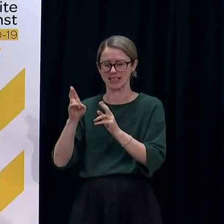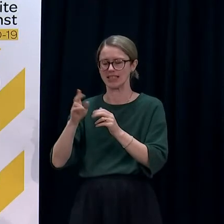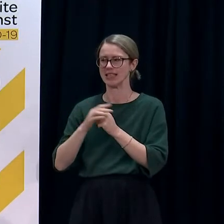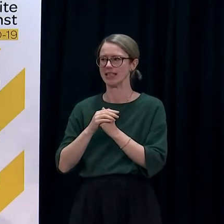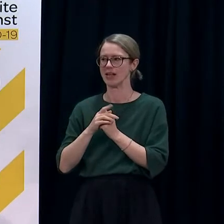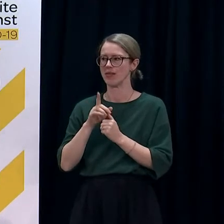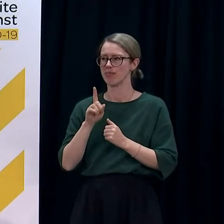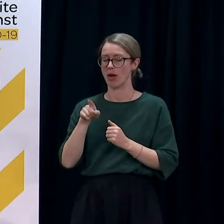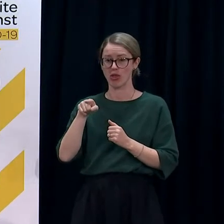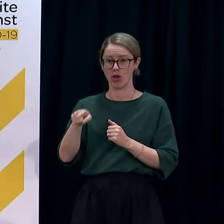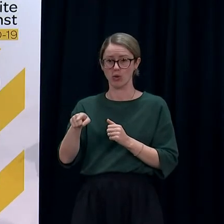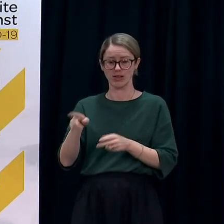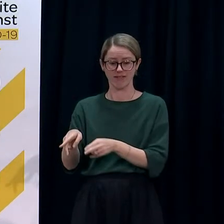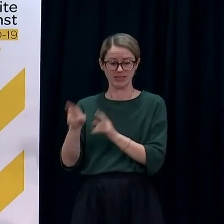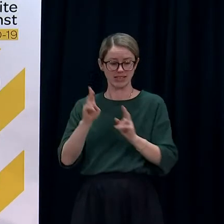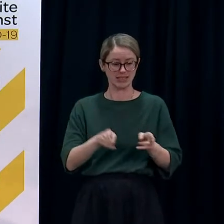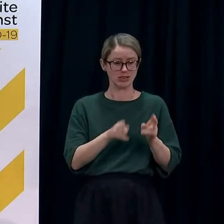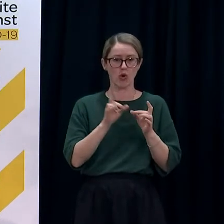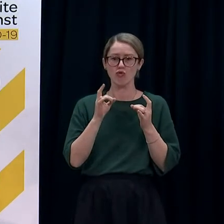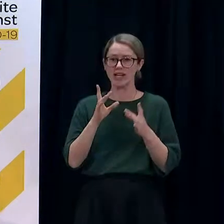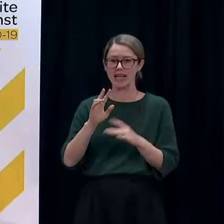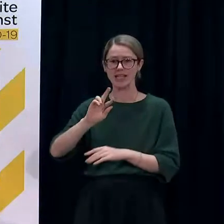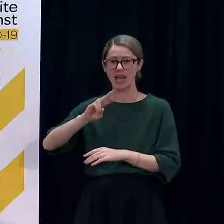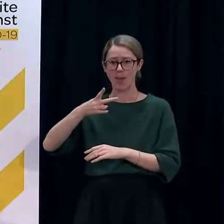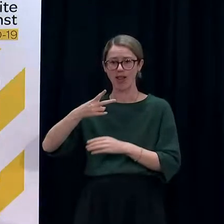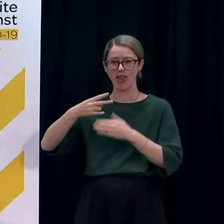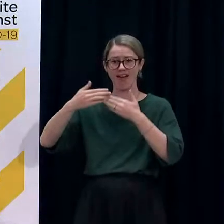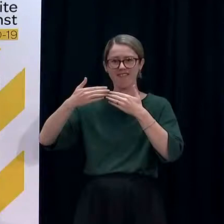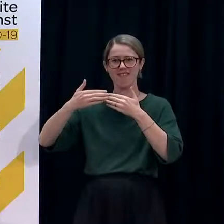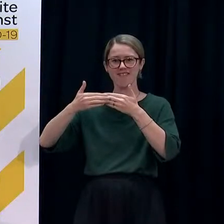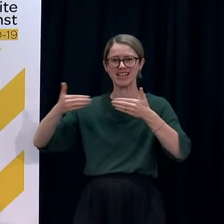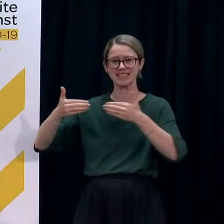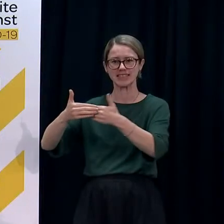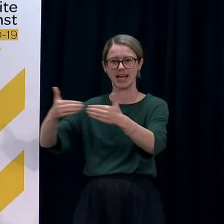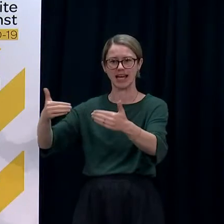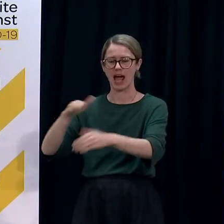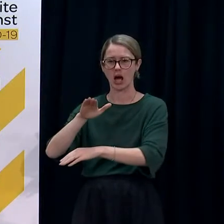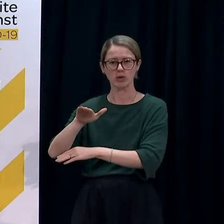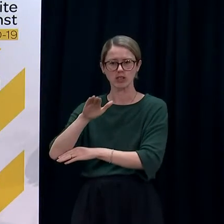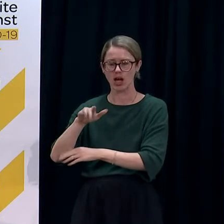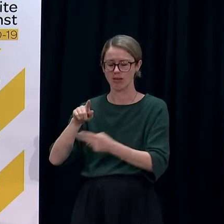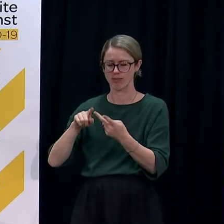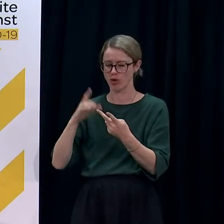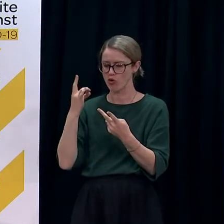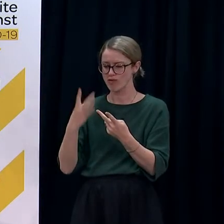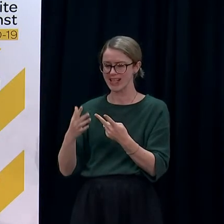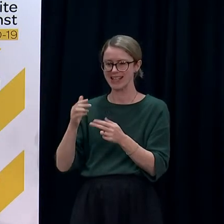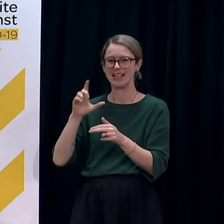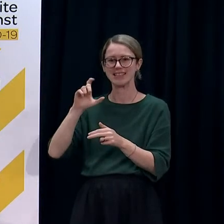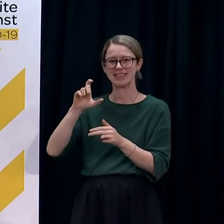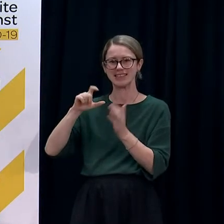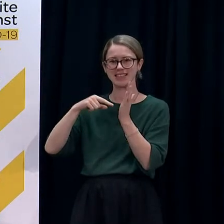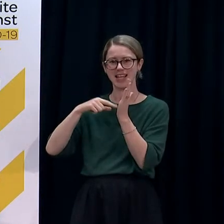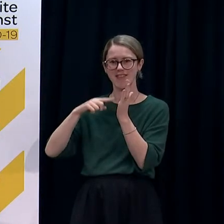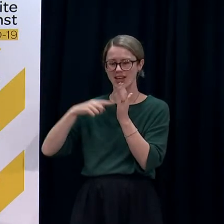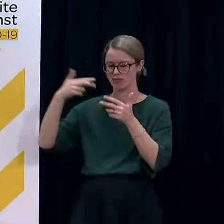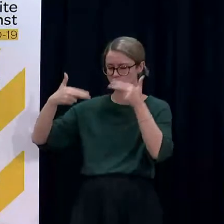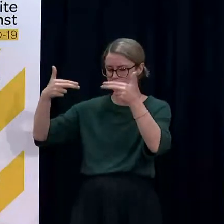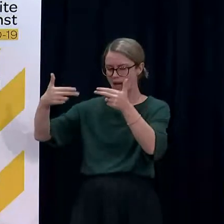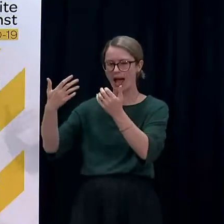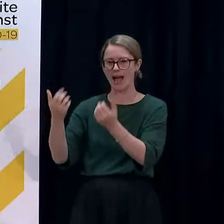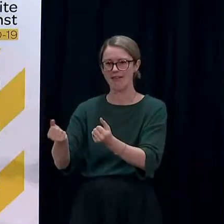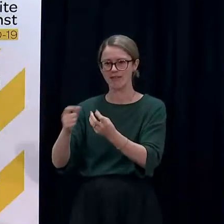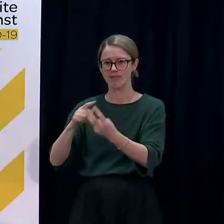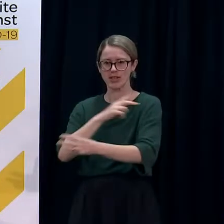already, in the case of this one, had the double fencing that is around the outside. It's already had the CCTV. It's already had